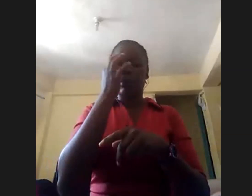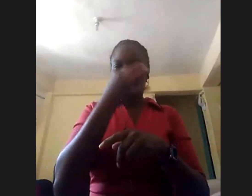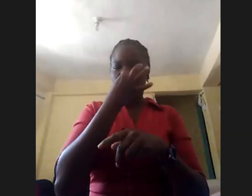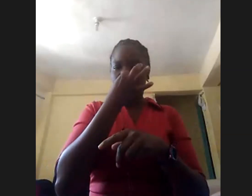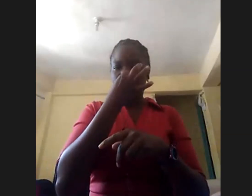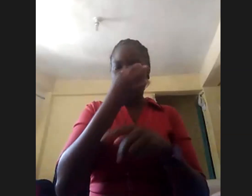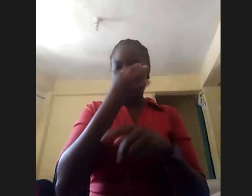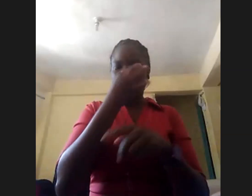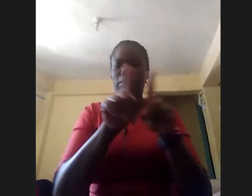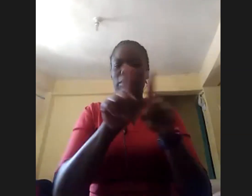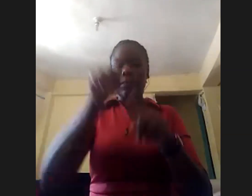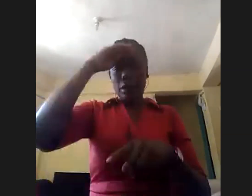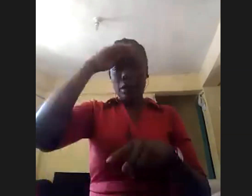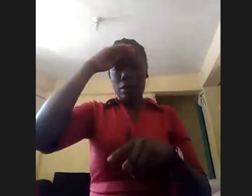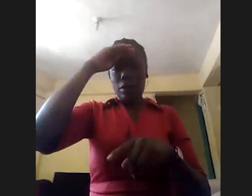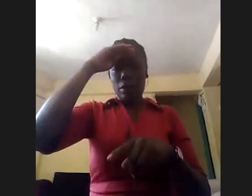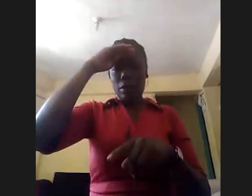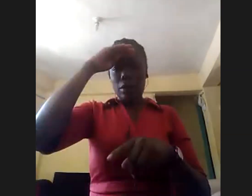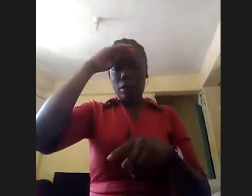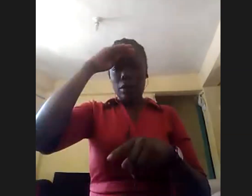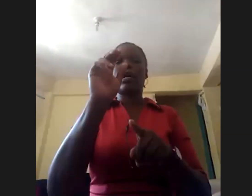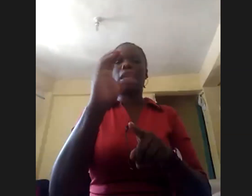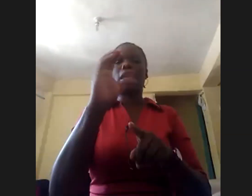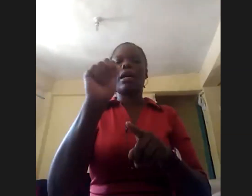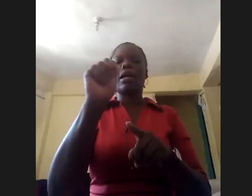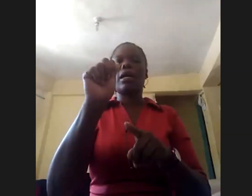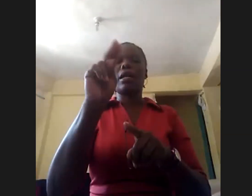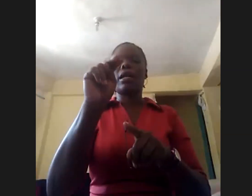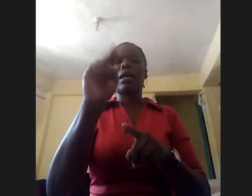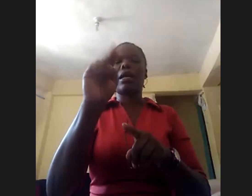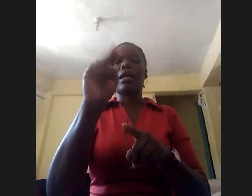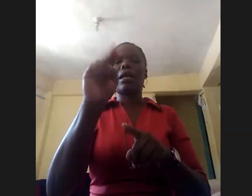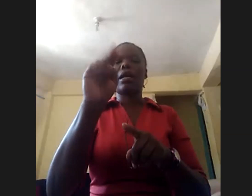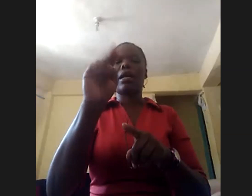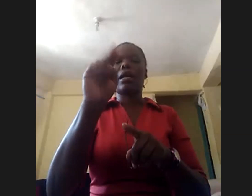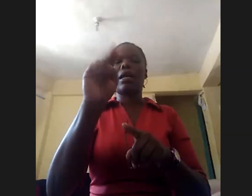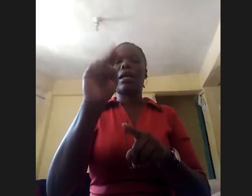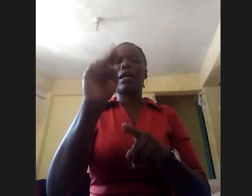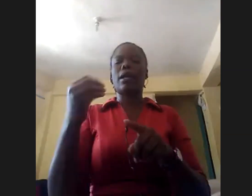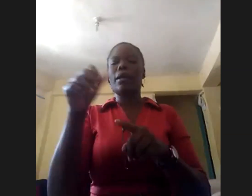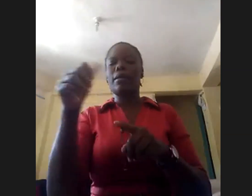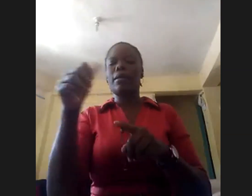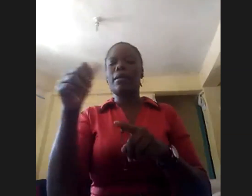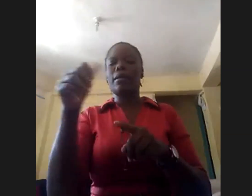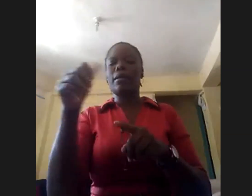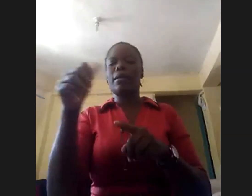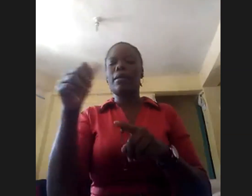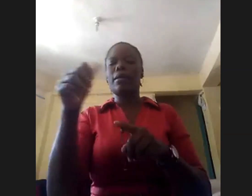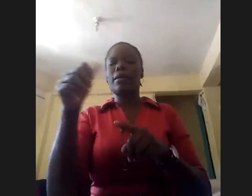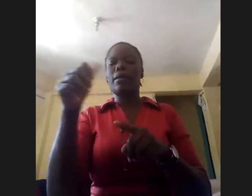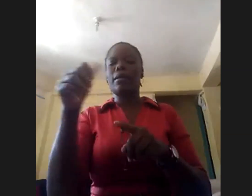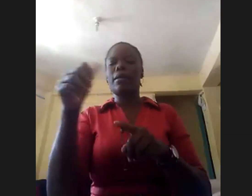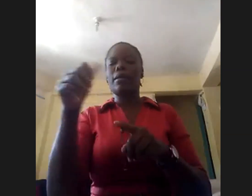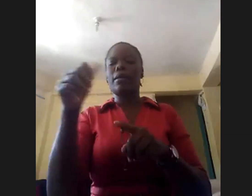have cannabis, and we also have inhalants. So, for example, I know I'm speaking to people who are in high school, some